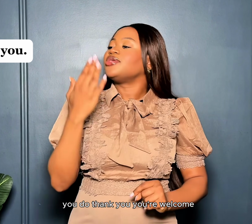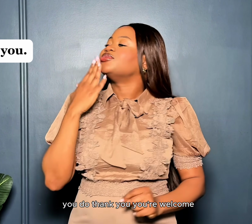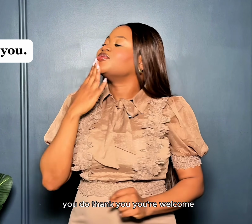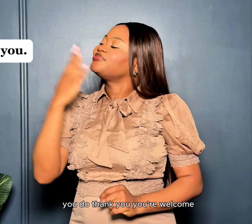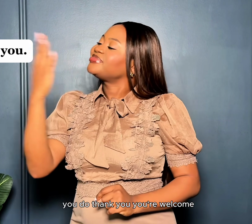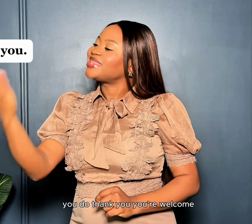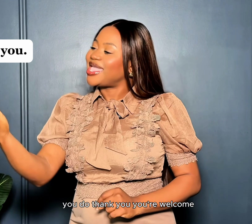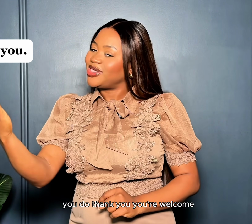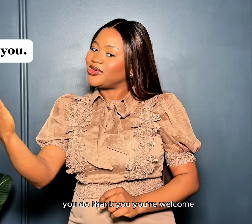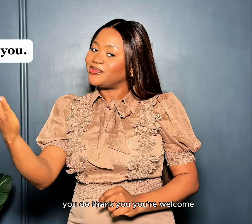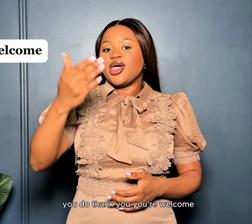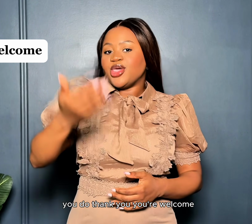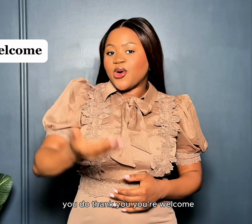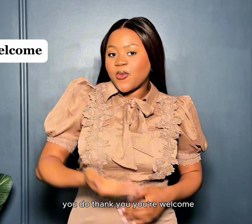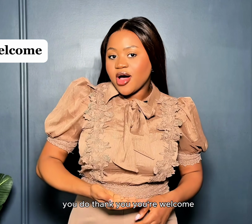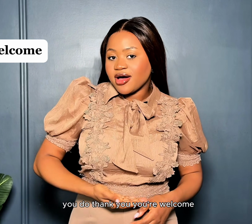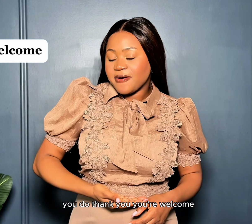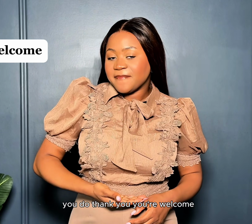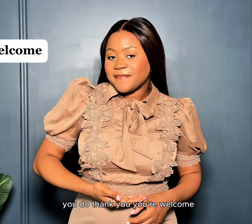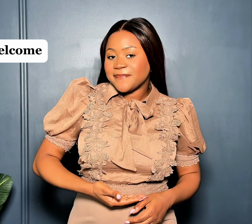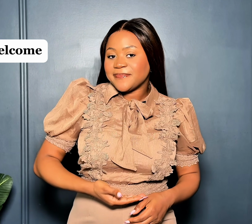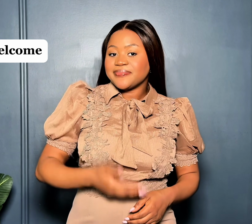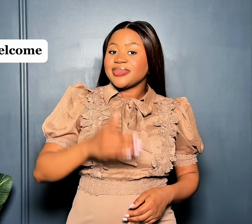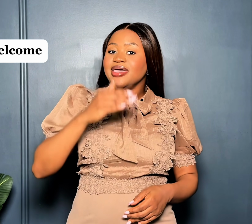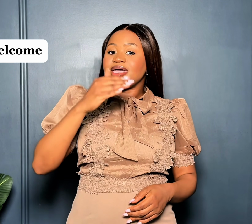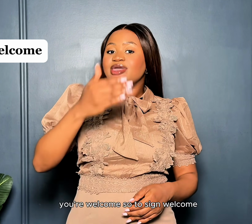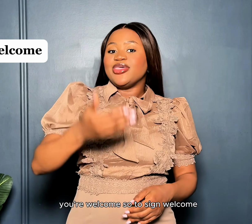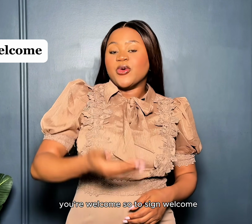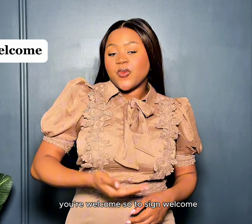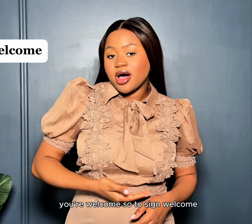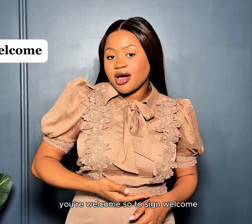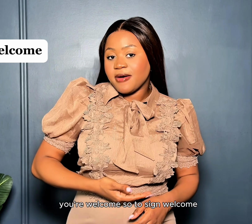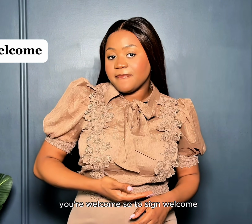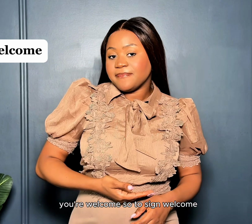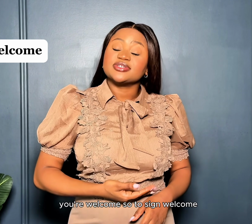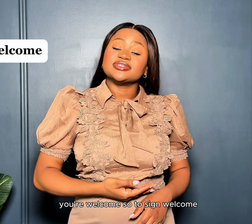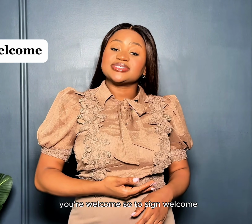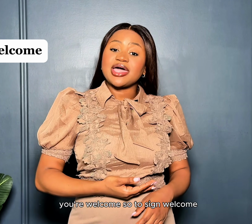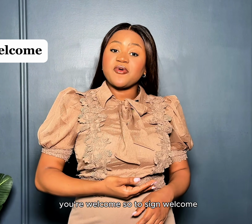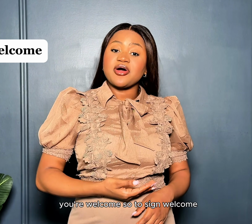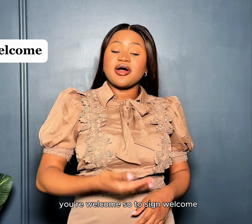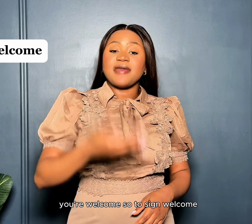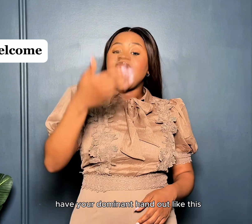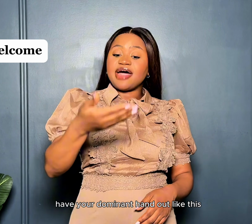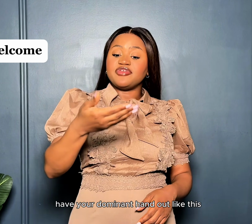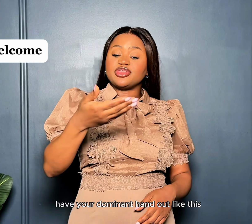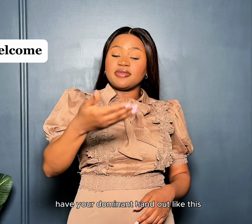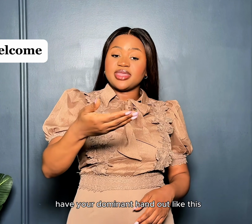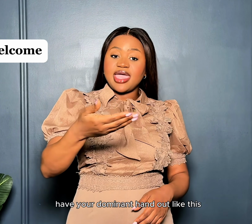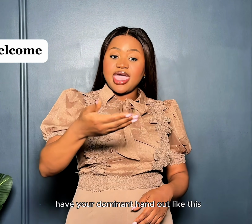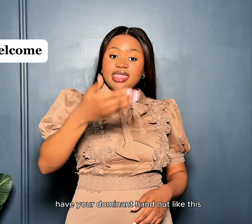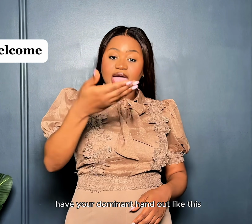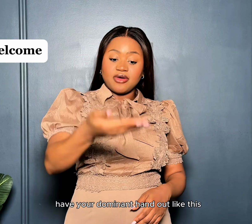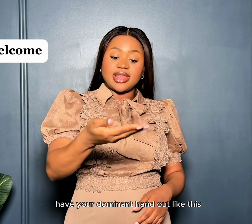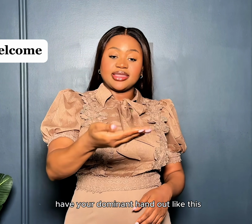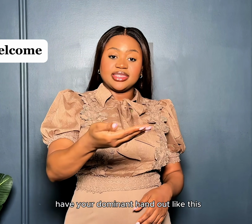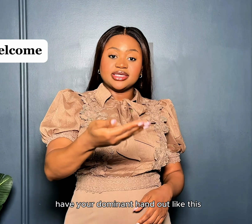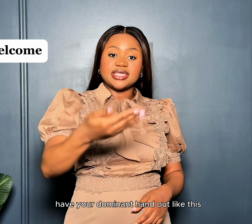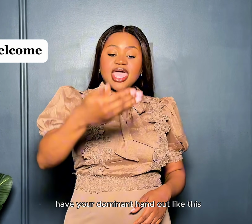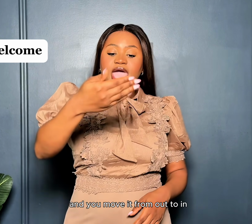do thank you. You're welcome. You're welcome. So to sign welcome, have your dominant hand out like this and